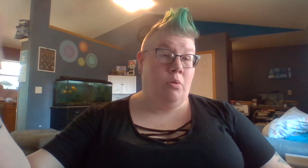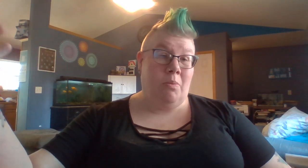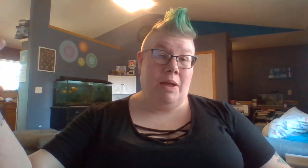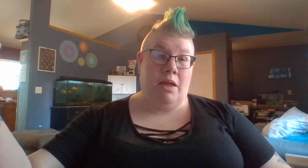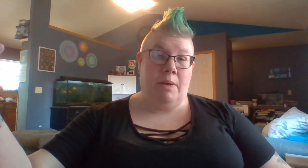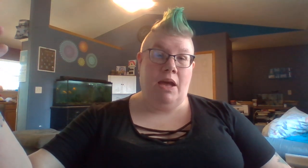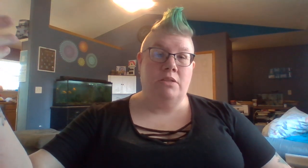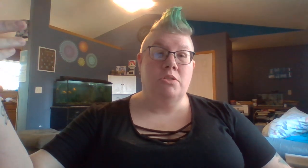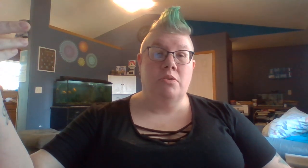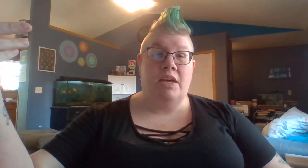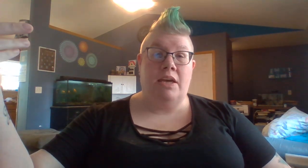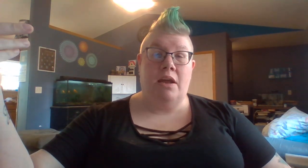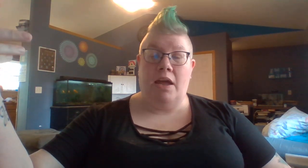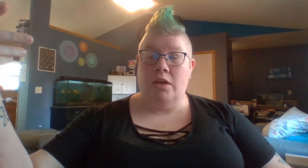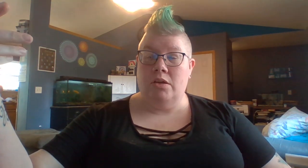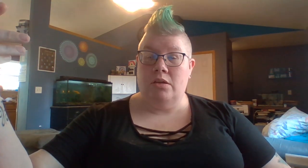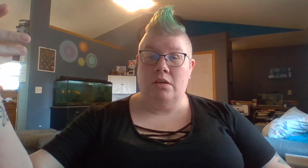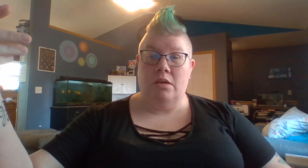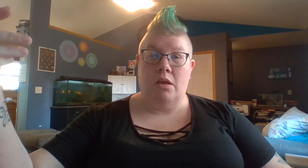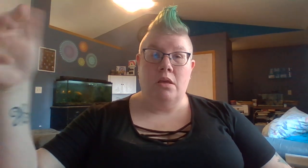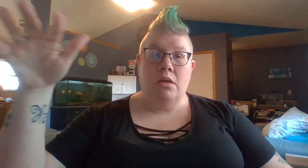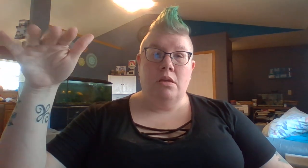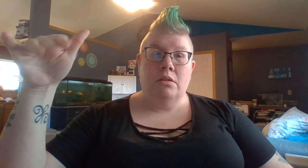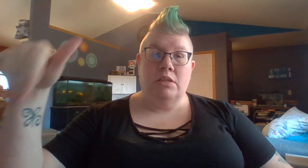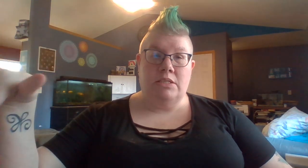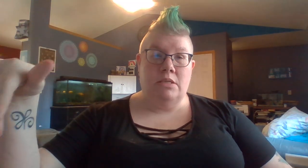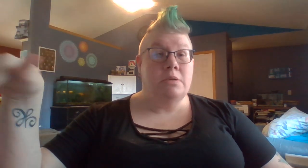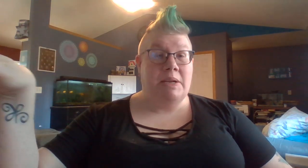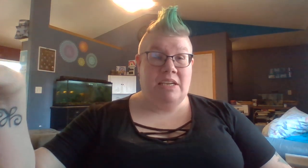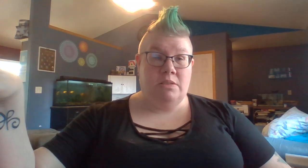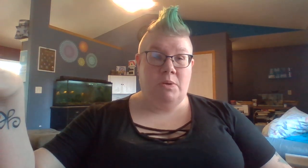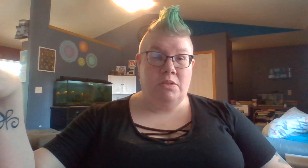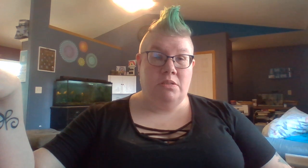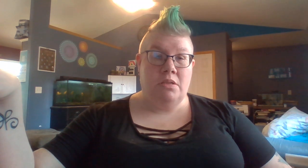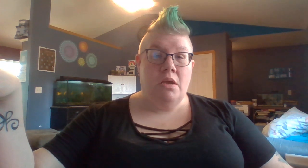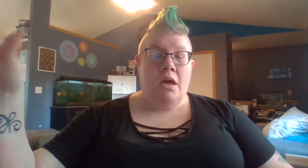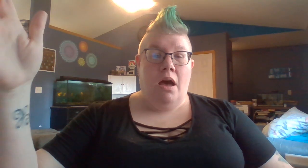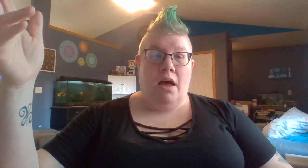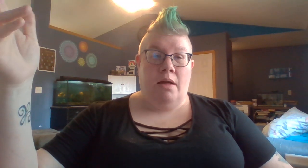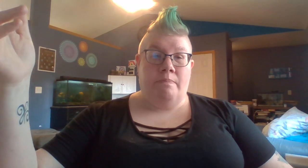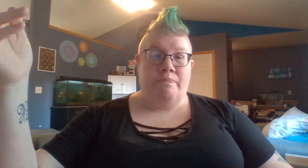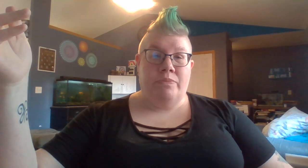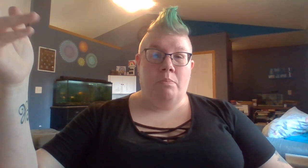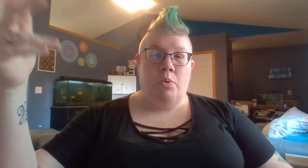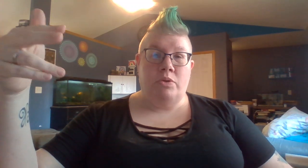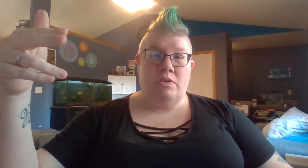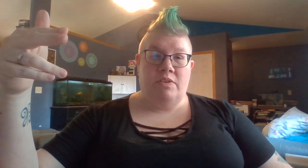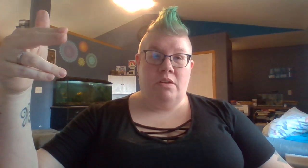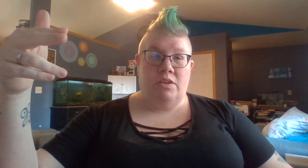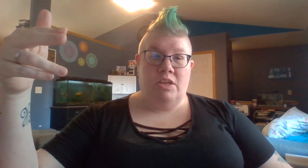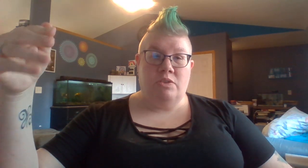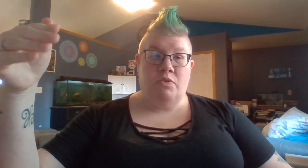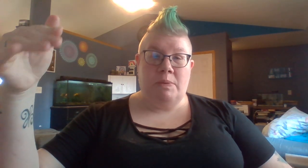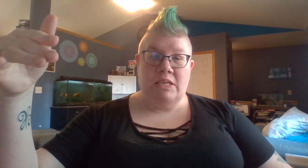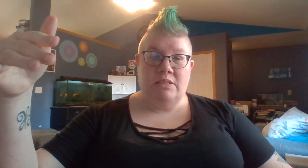on my iPad so that I could listen to my textbooks. Most of the things for